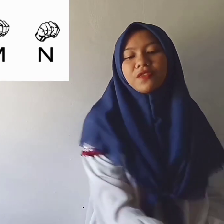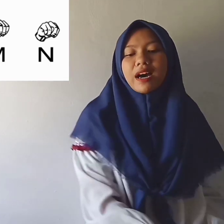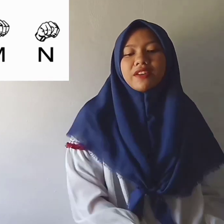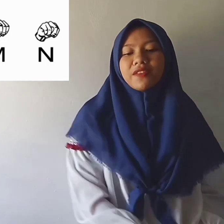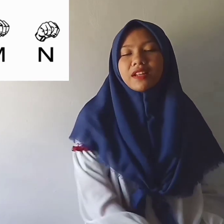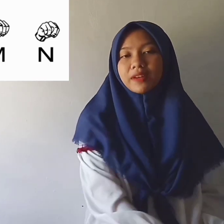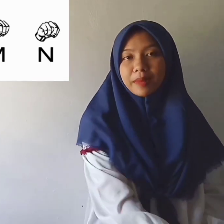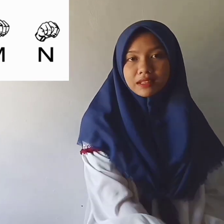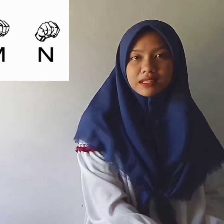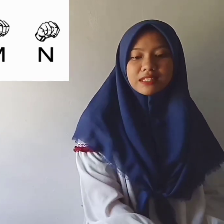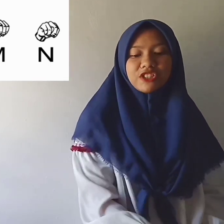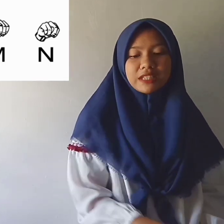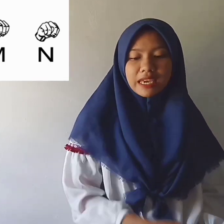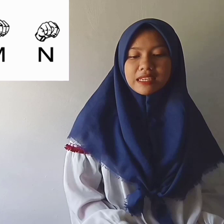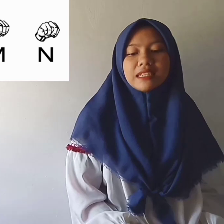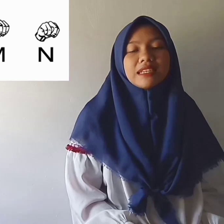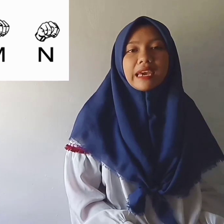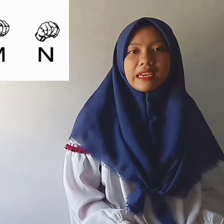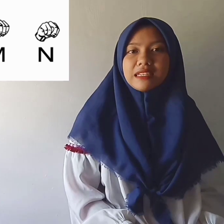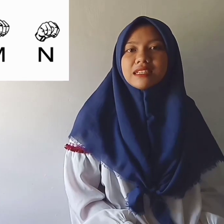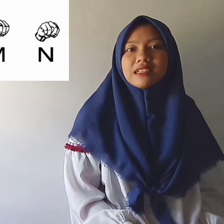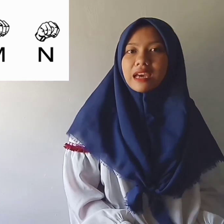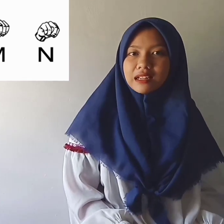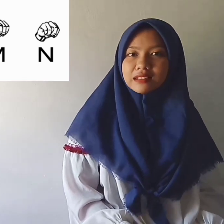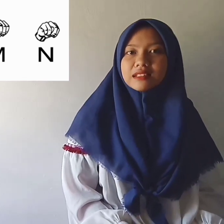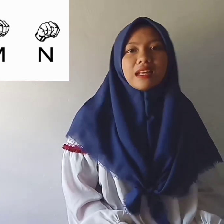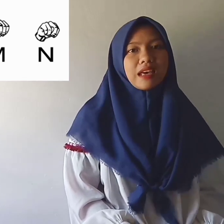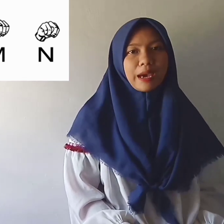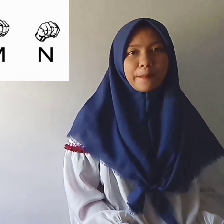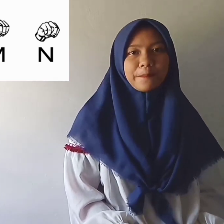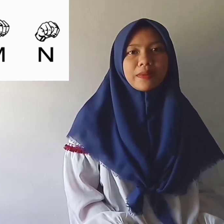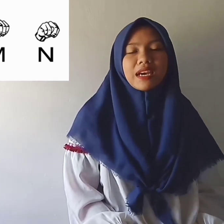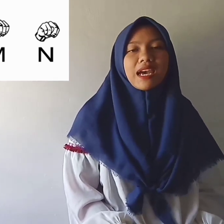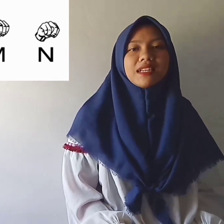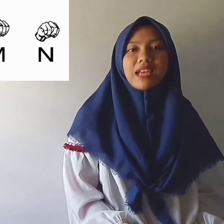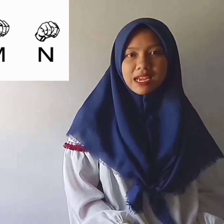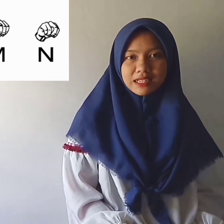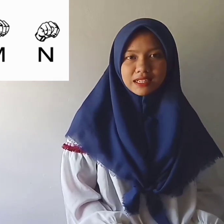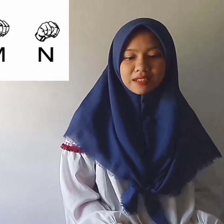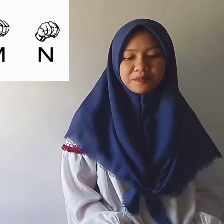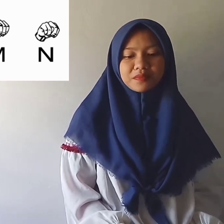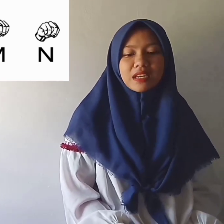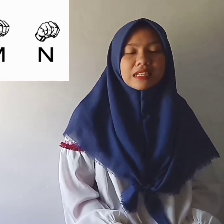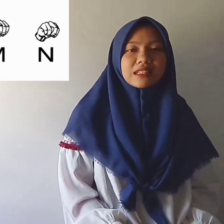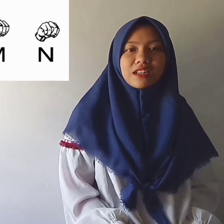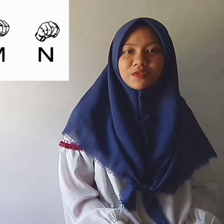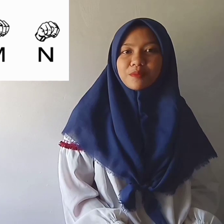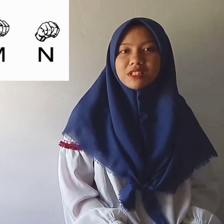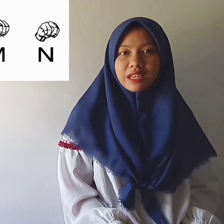5 alphabets. There is J, K, L, M, and N. Start from